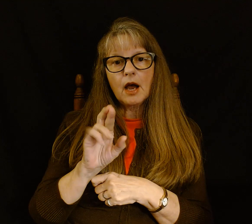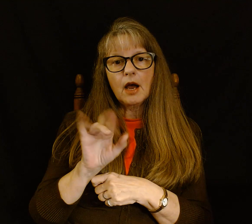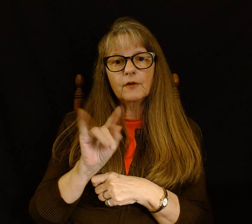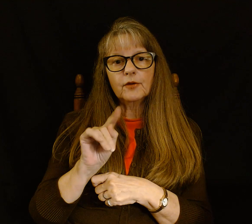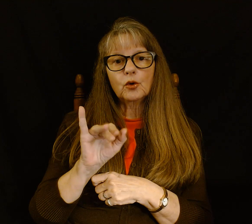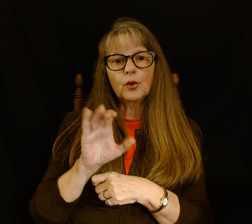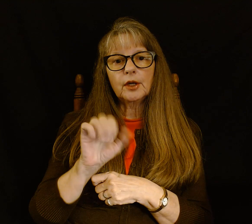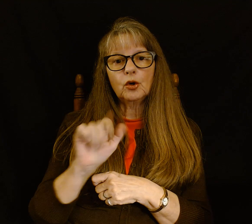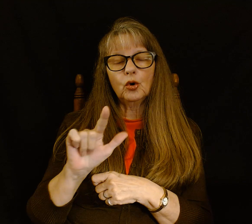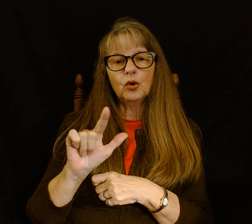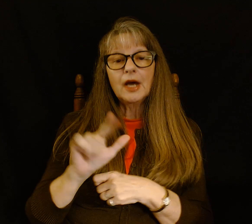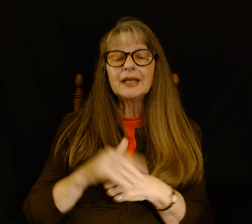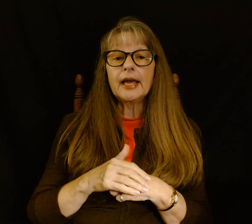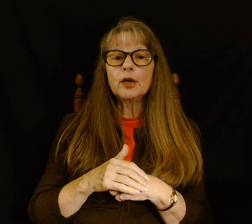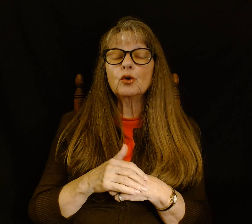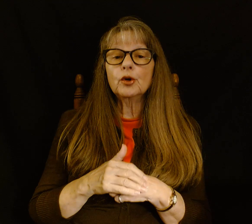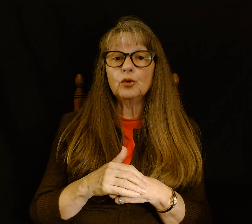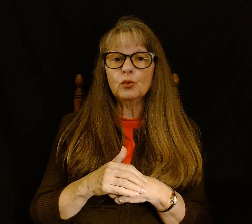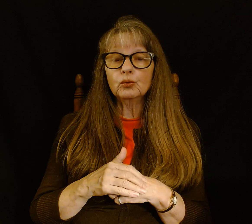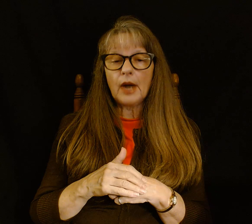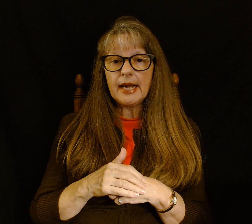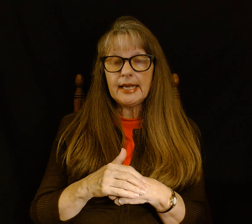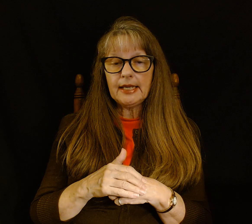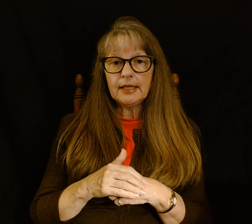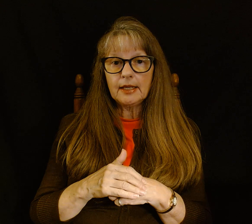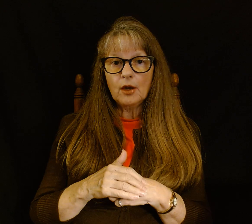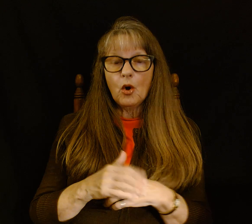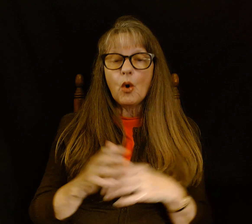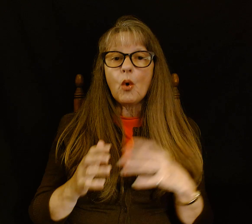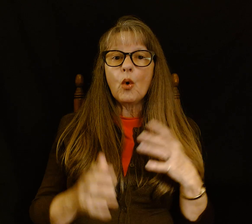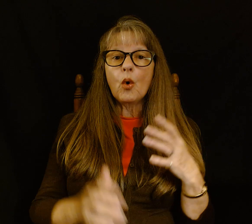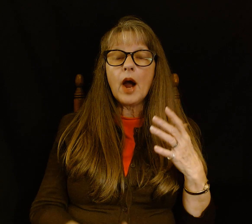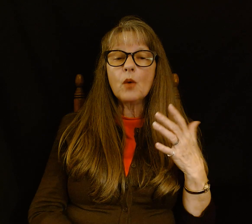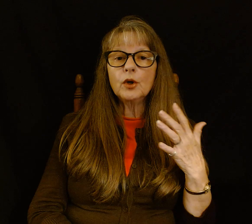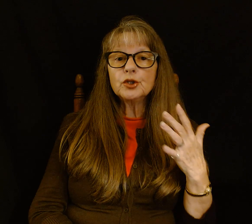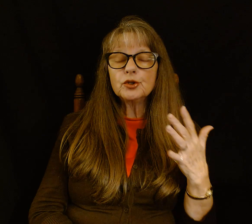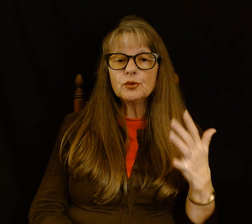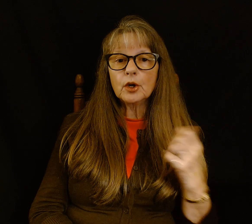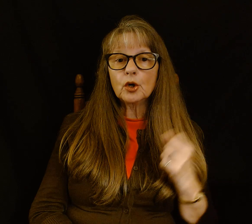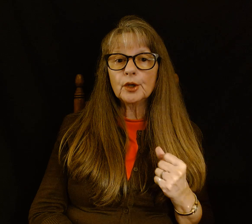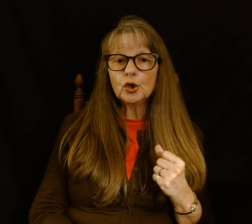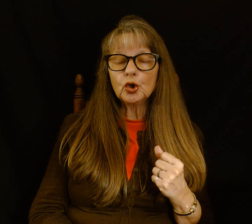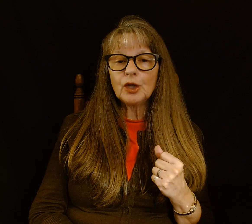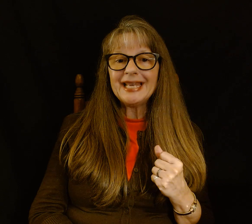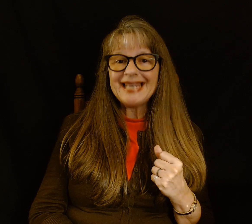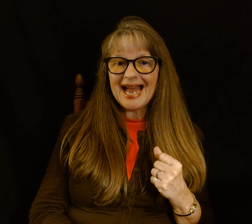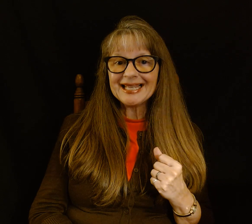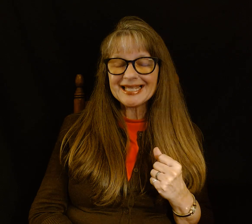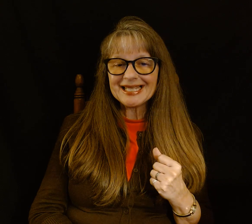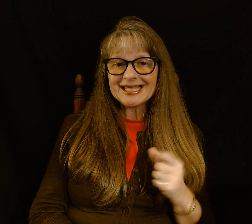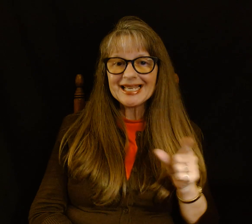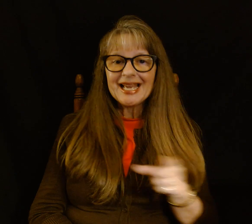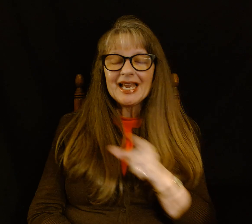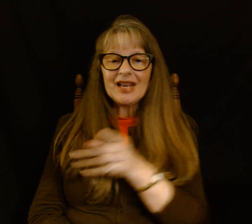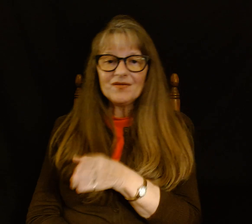of critical, like critical writing, or I want you to do a critical analysis. And in